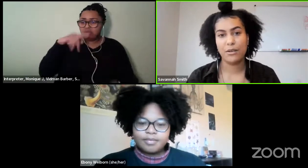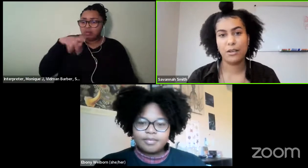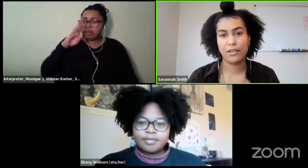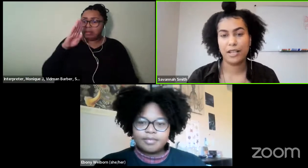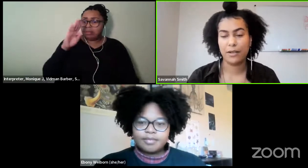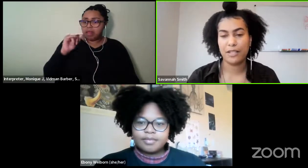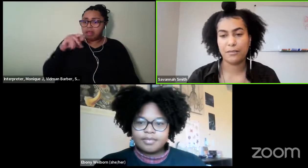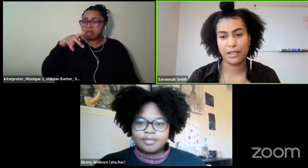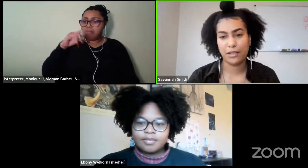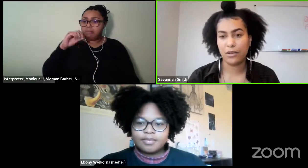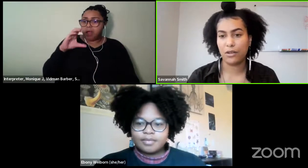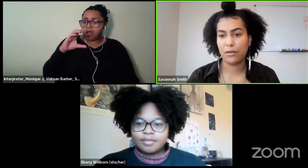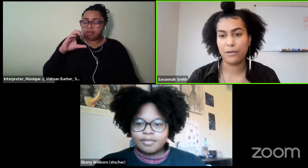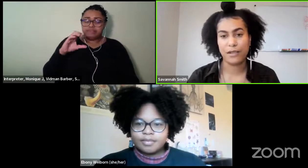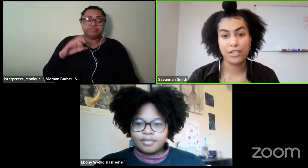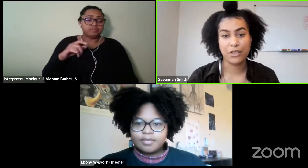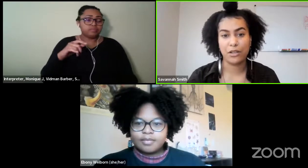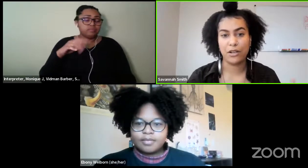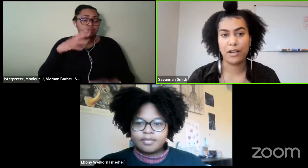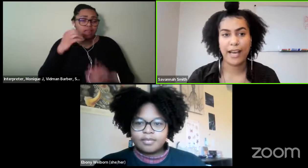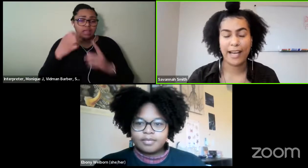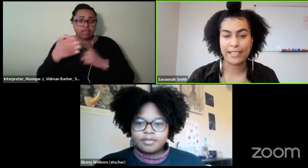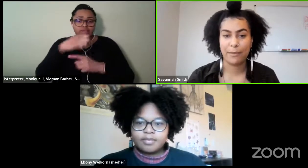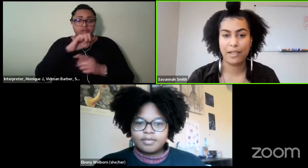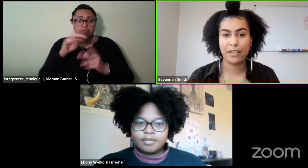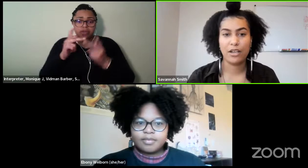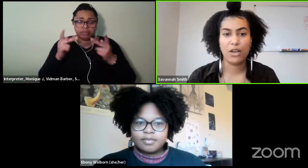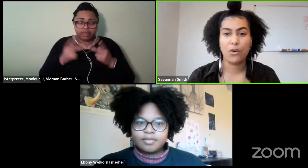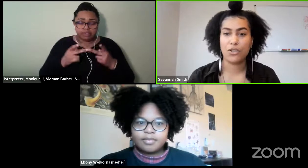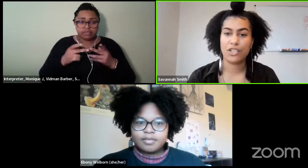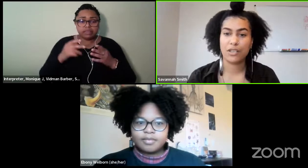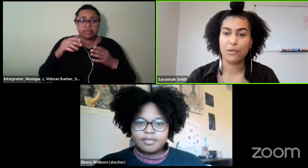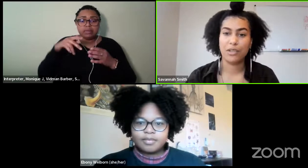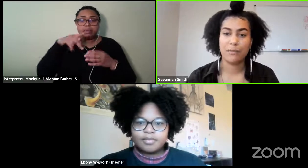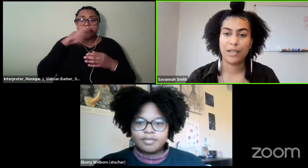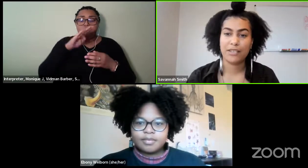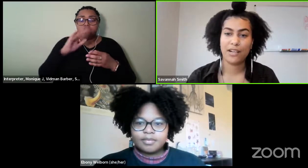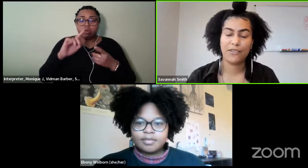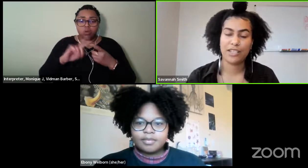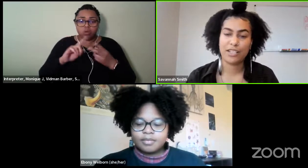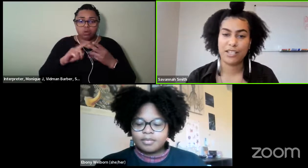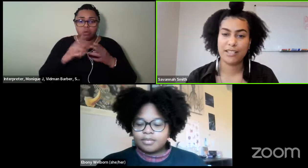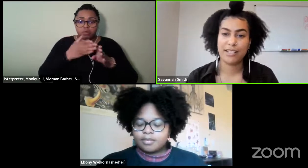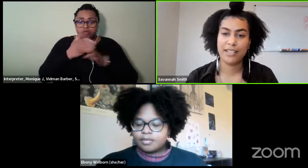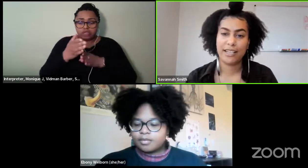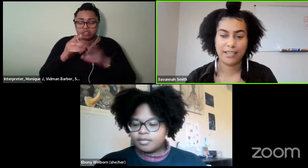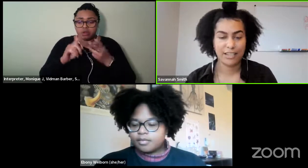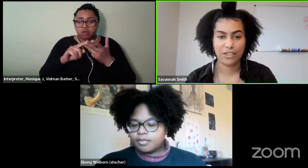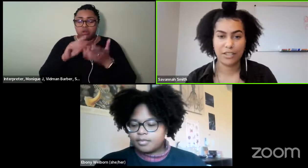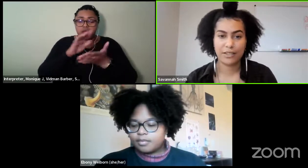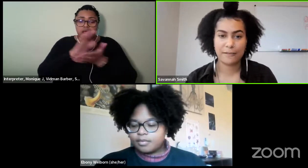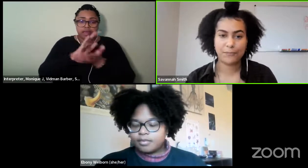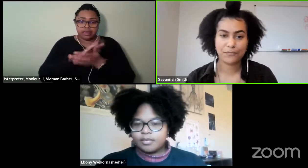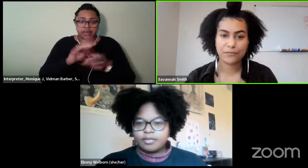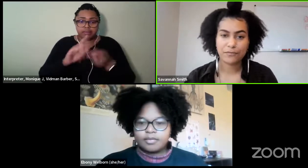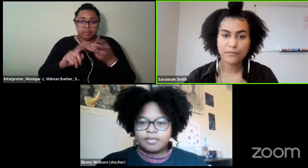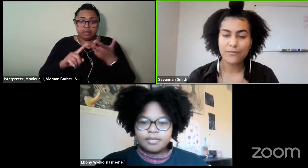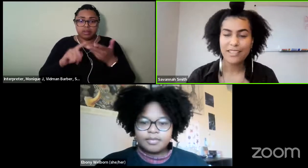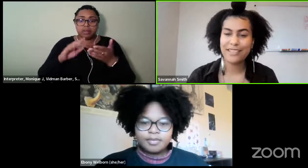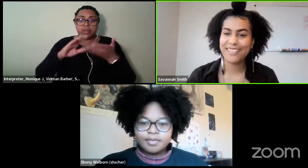spaces, whether that was political, professional, academic, or just community-based conversations and